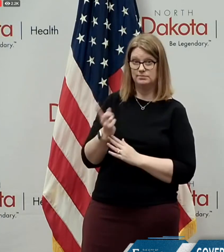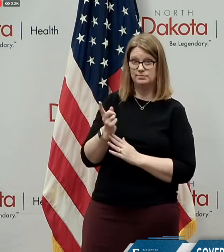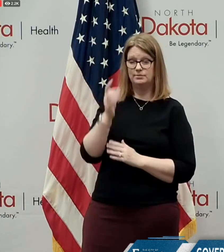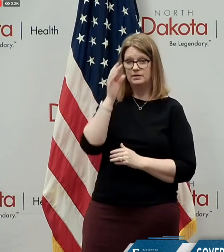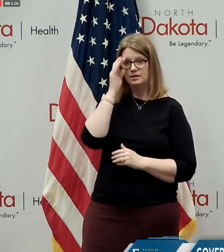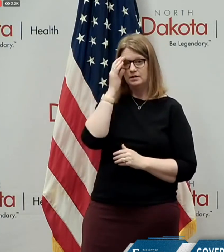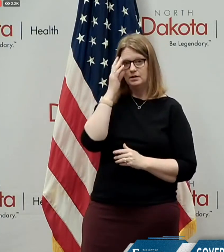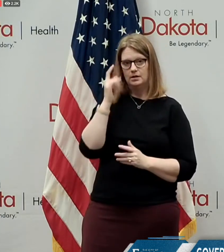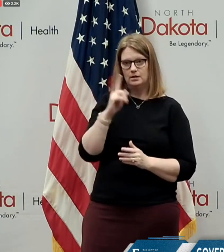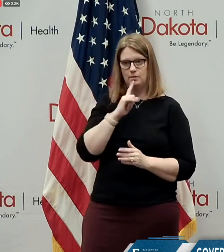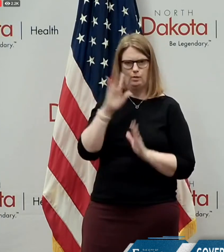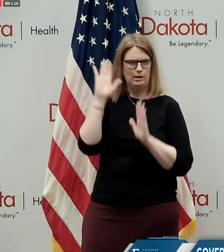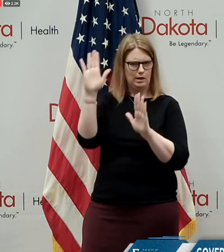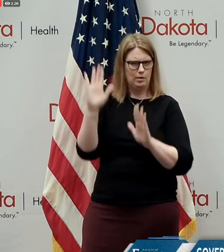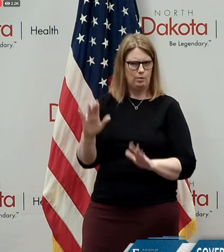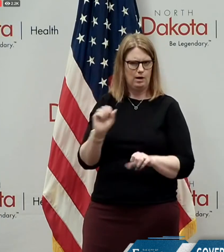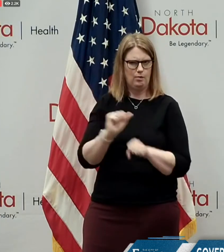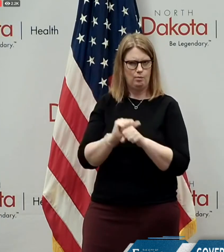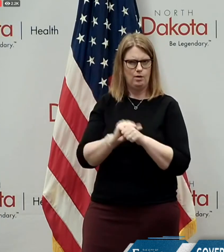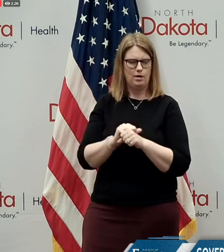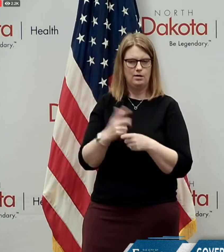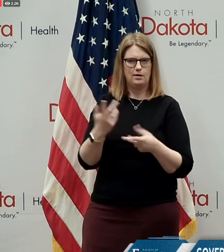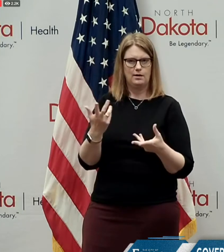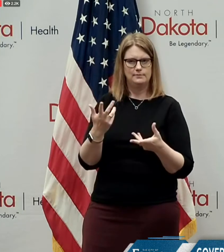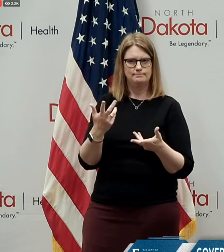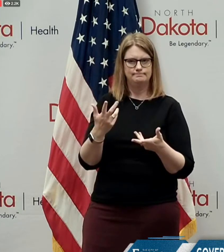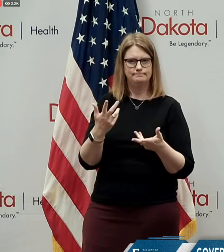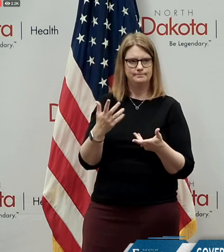great collaboration between local